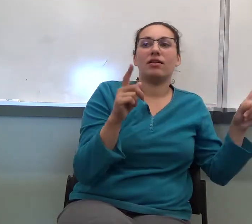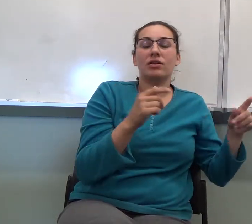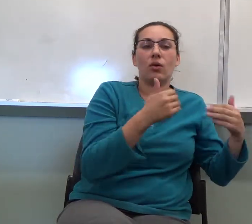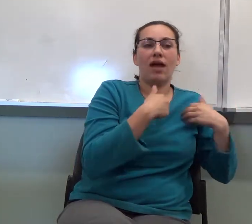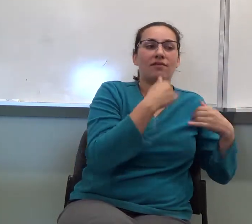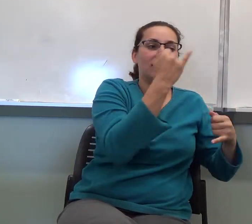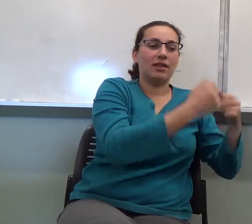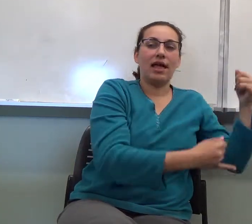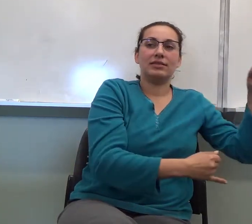micrograms.